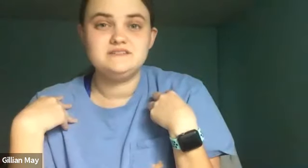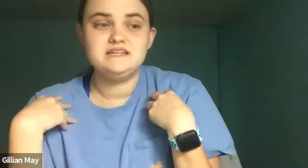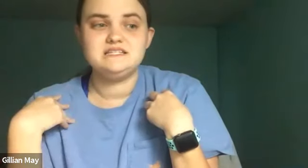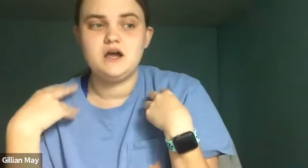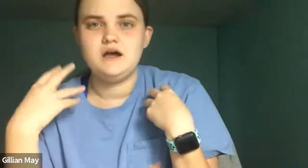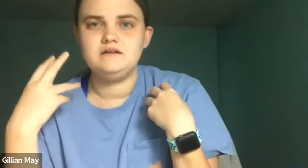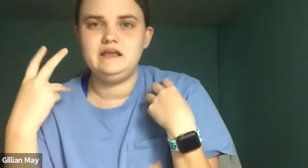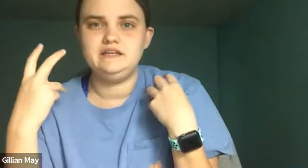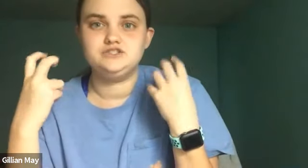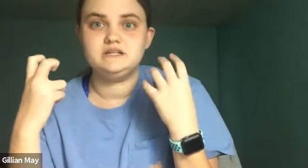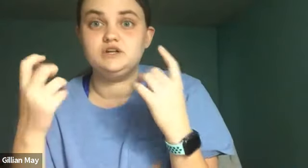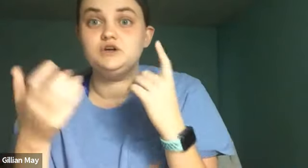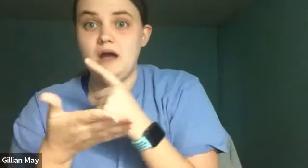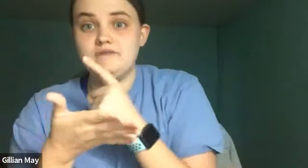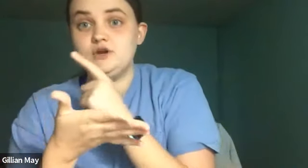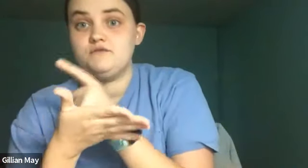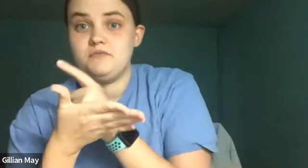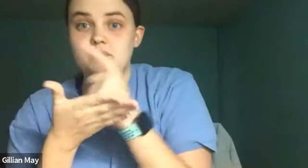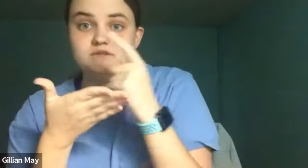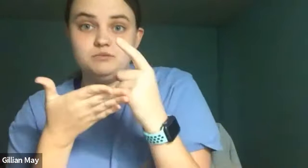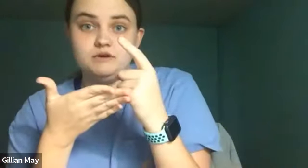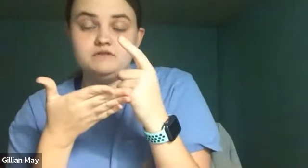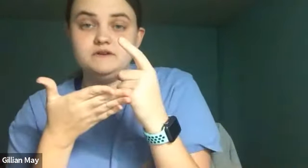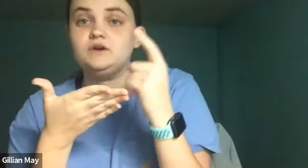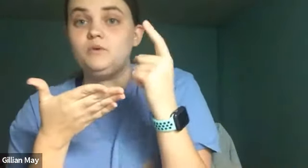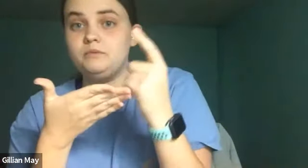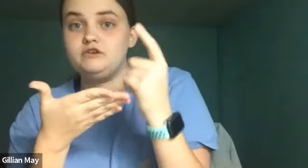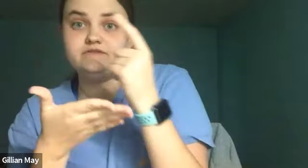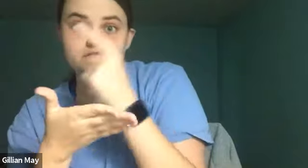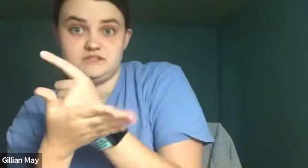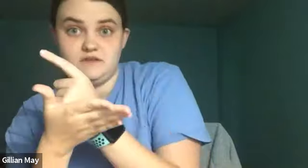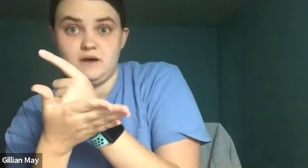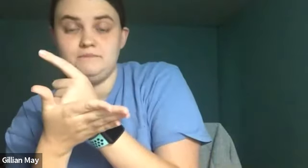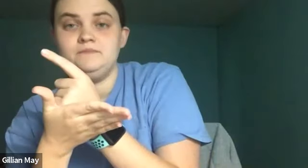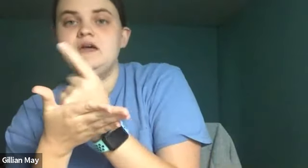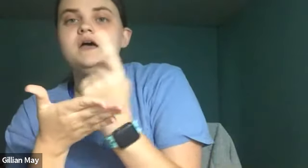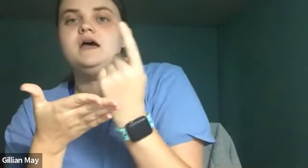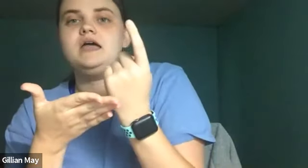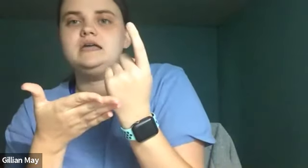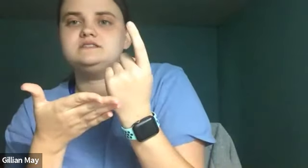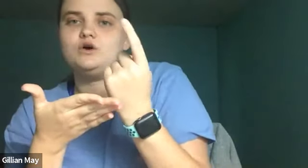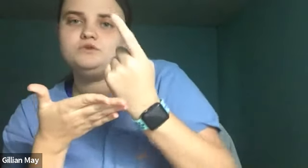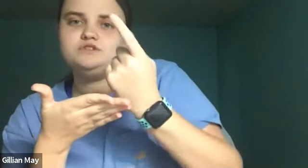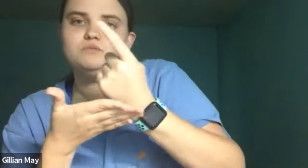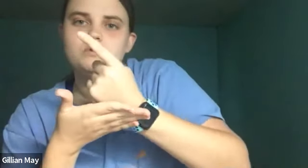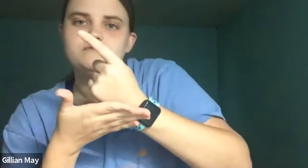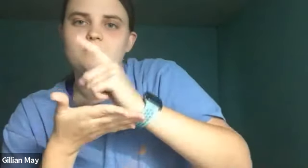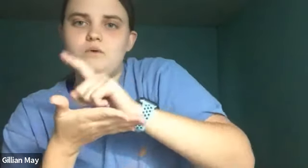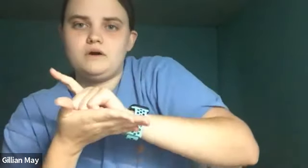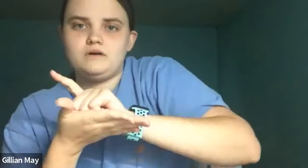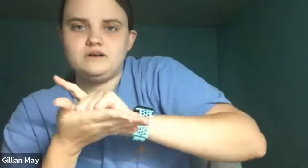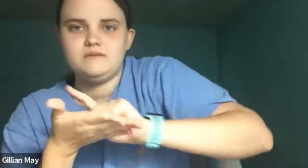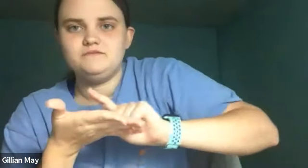seen, is not a strict on you have to go from thumb to pointer finger or pointer fingers to thumb. It's almost more for